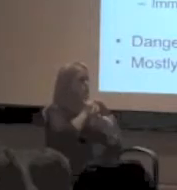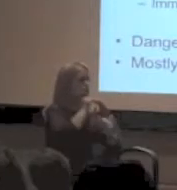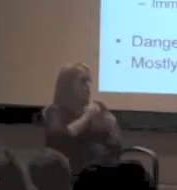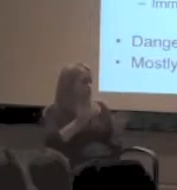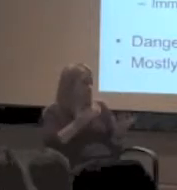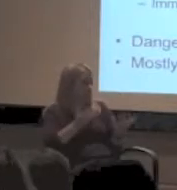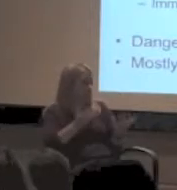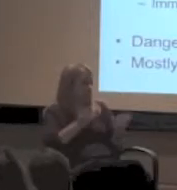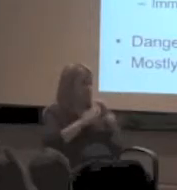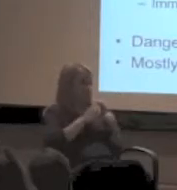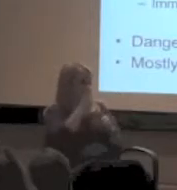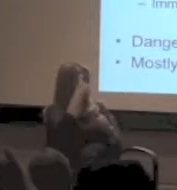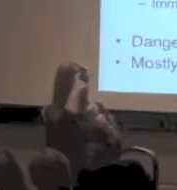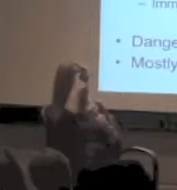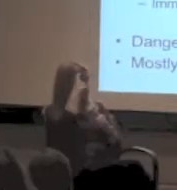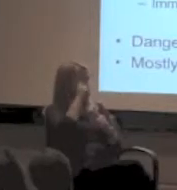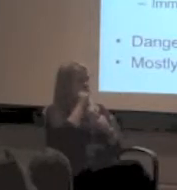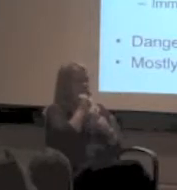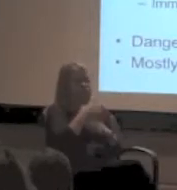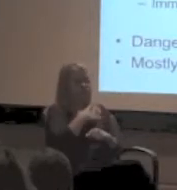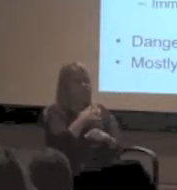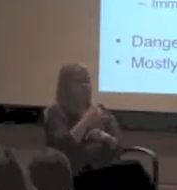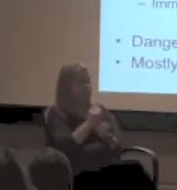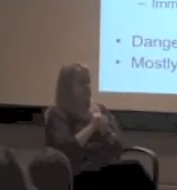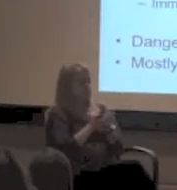that. The brain just doesn't like changes. Okay.